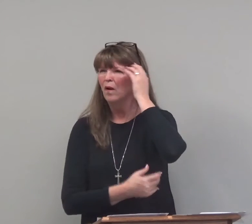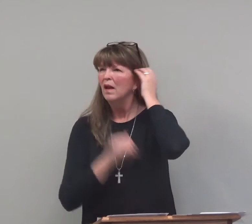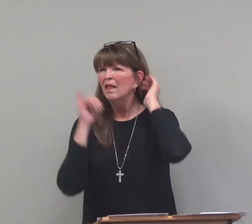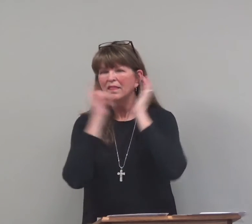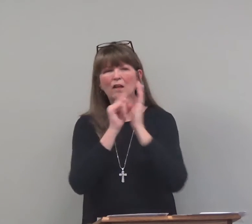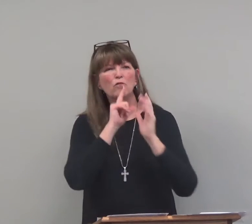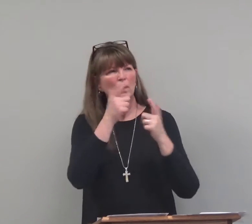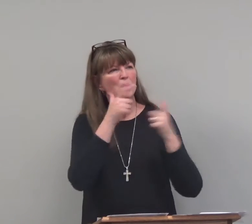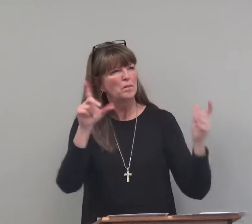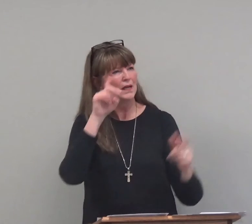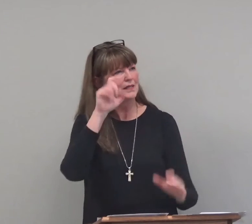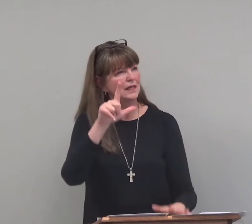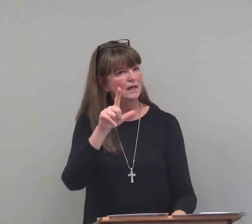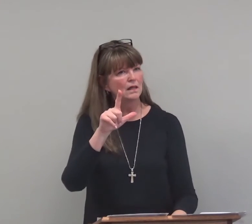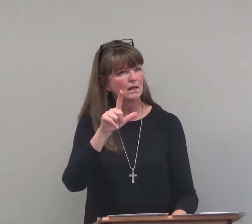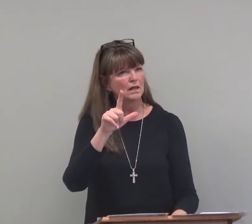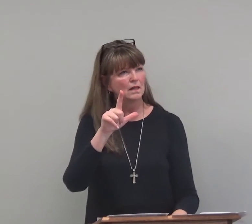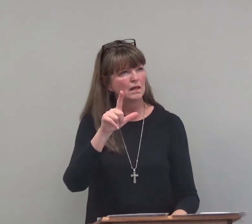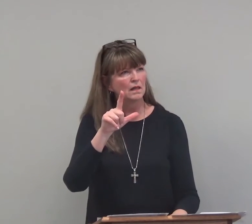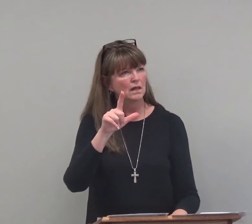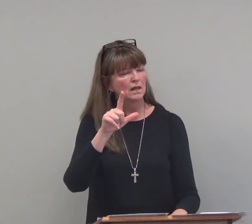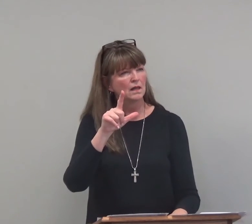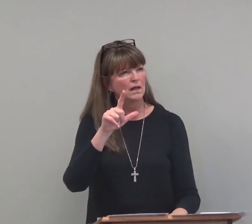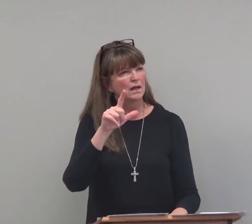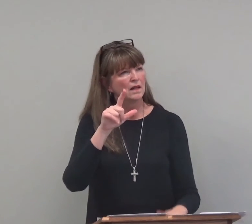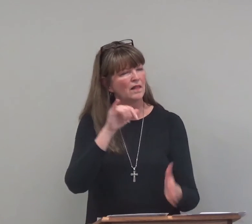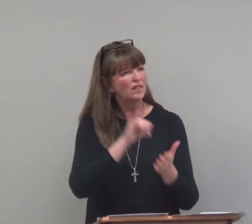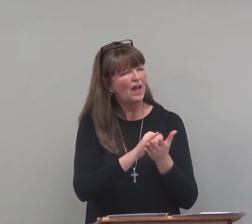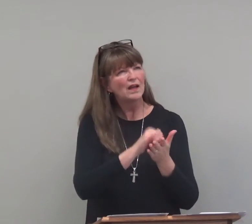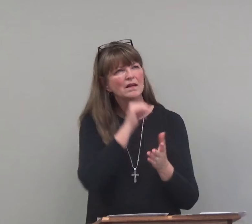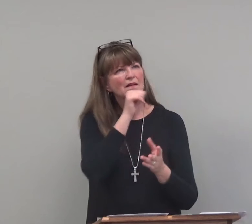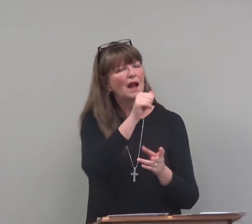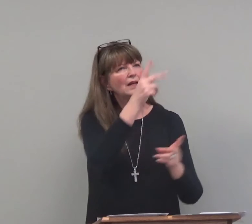his lineage. And that's a big deal.